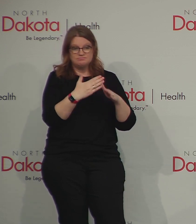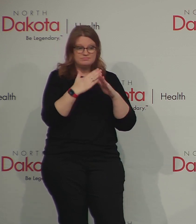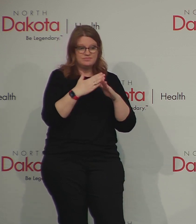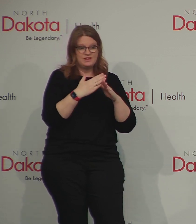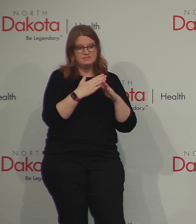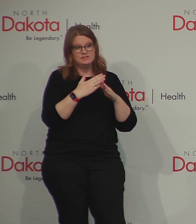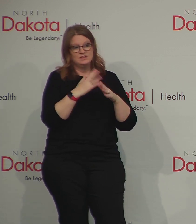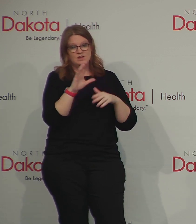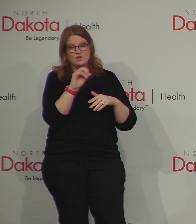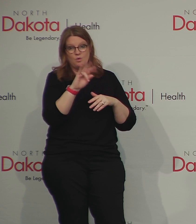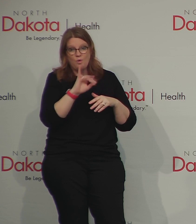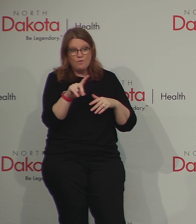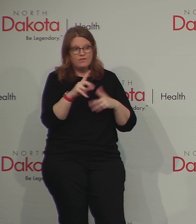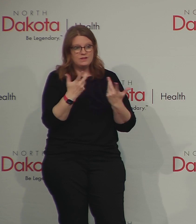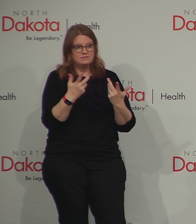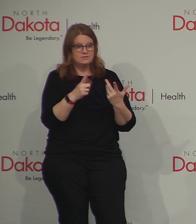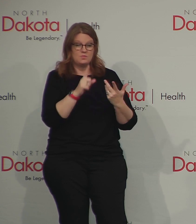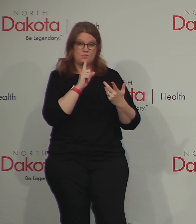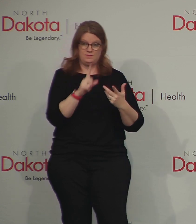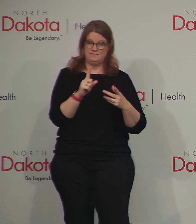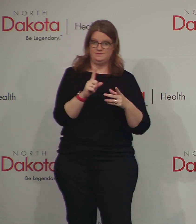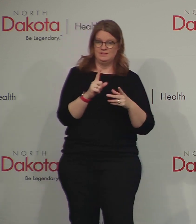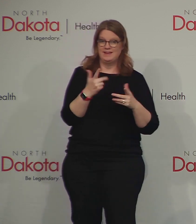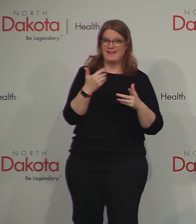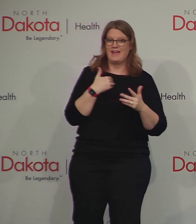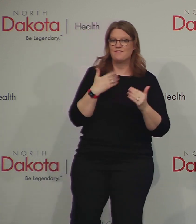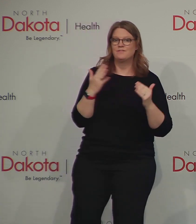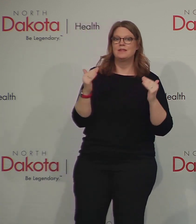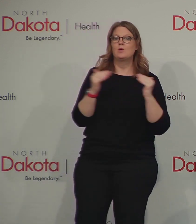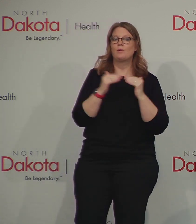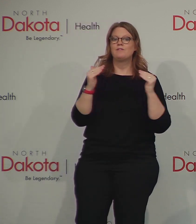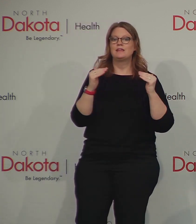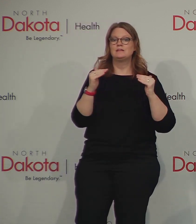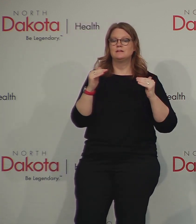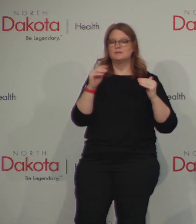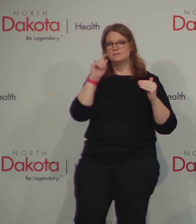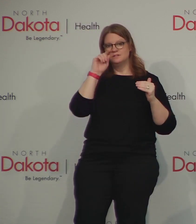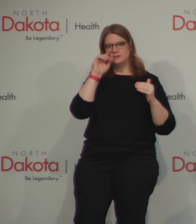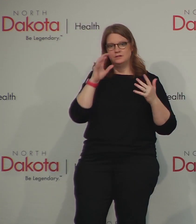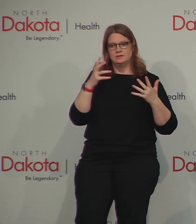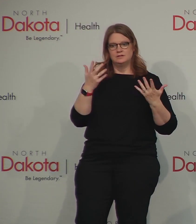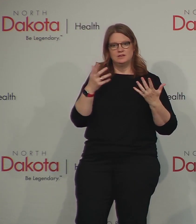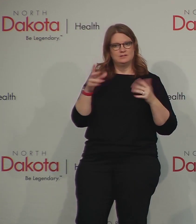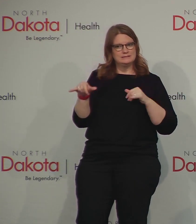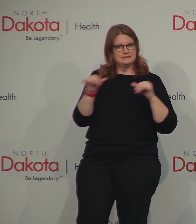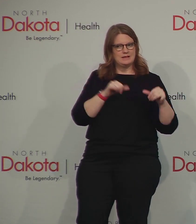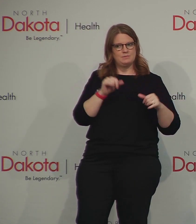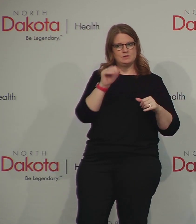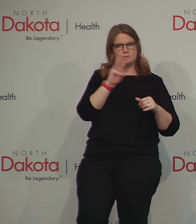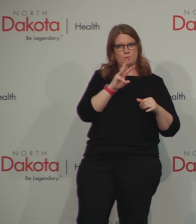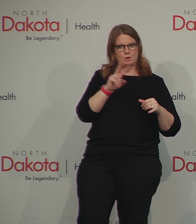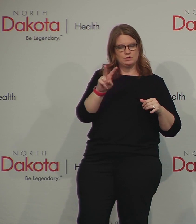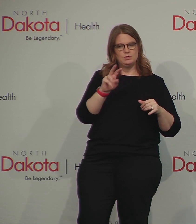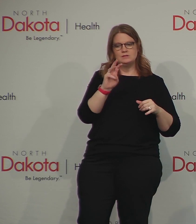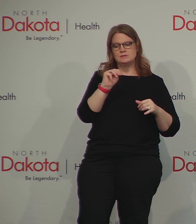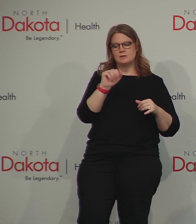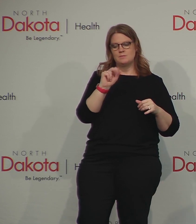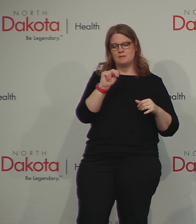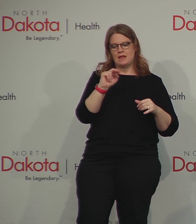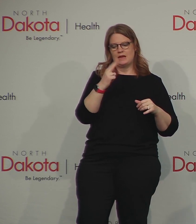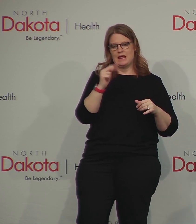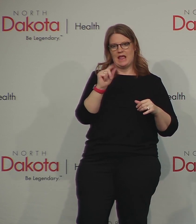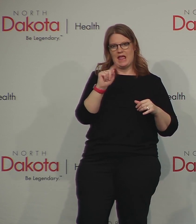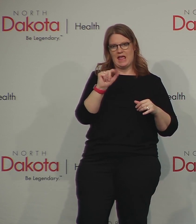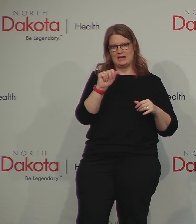of dollars in aid, let's make sure we also have the equivalent of what during World War II was called the Manhattan Project, which is to